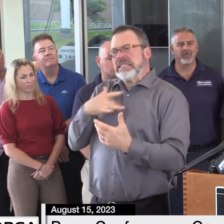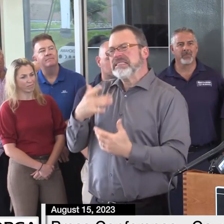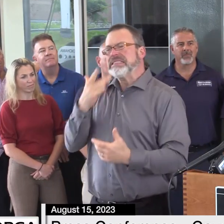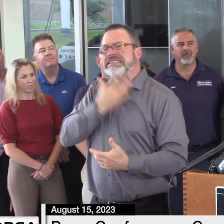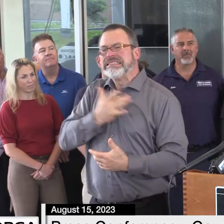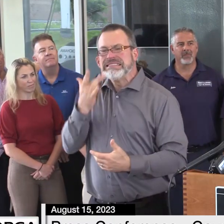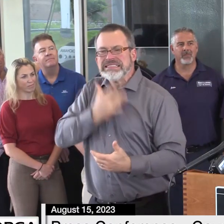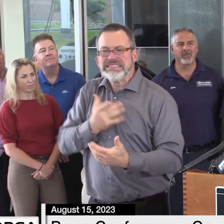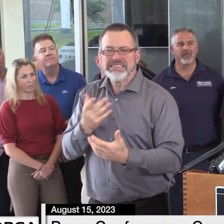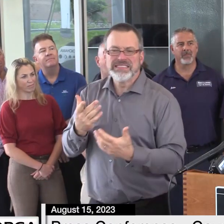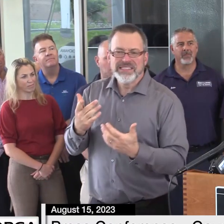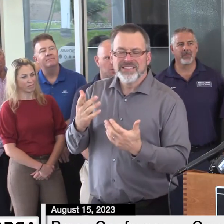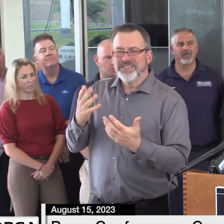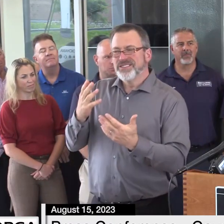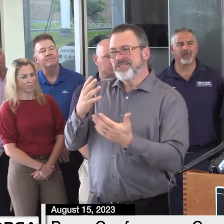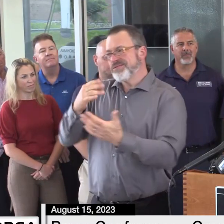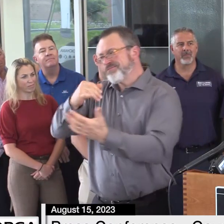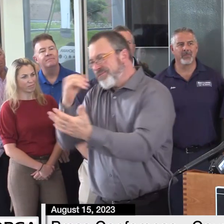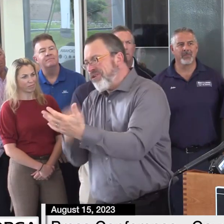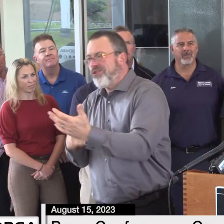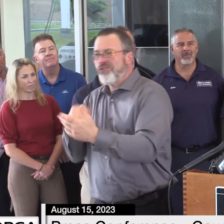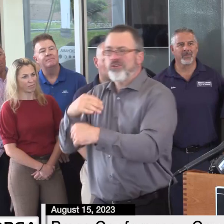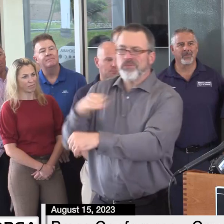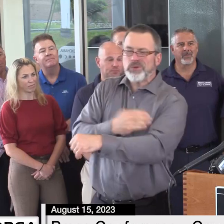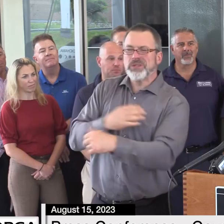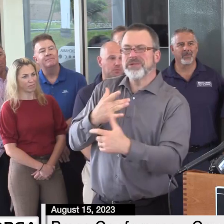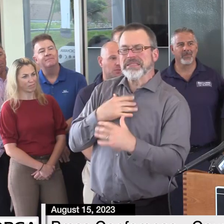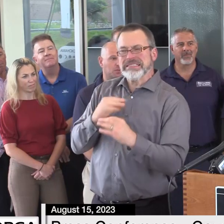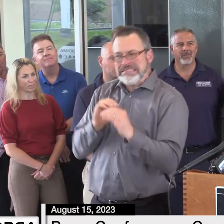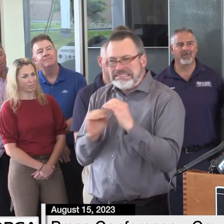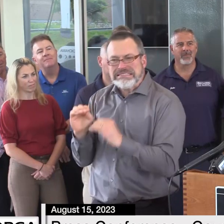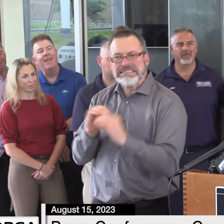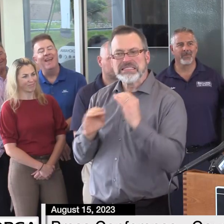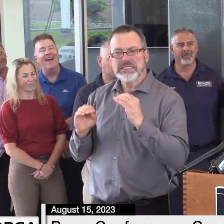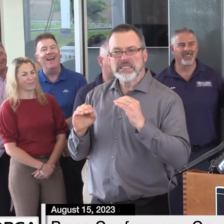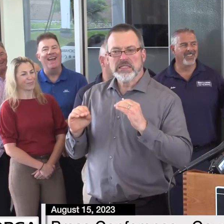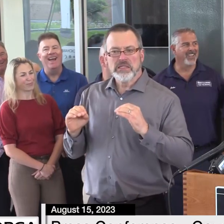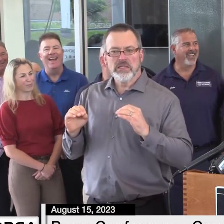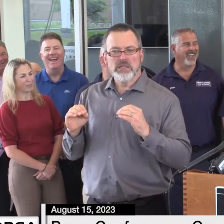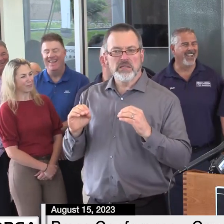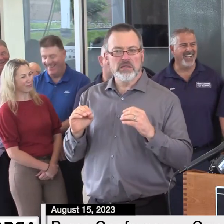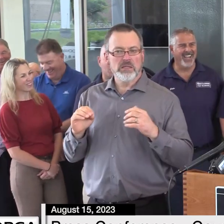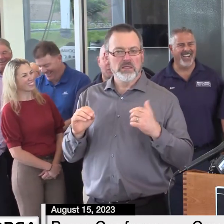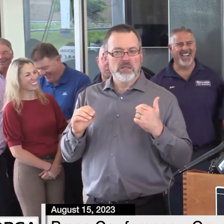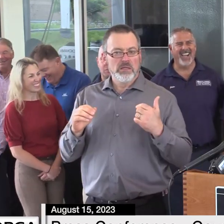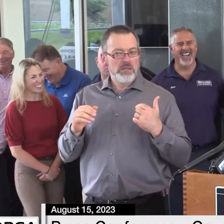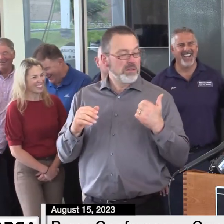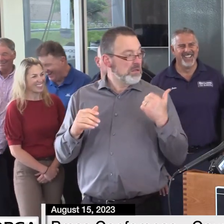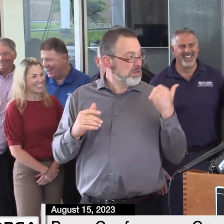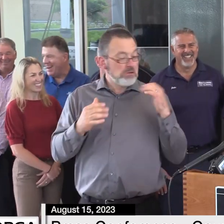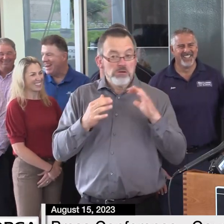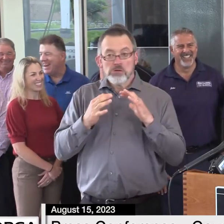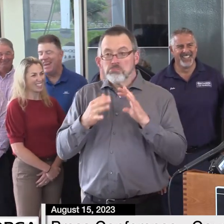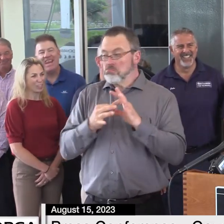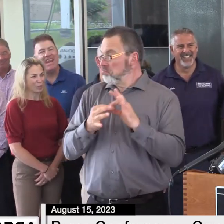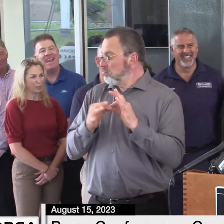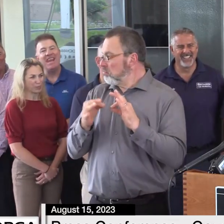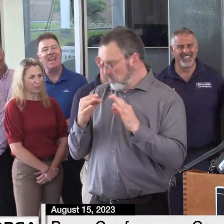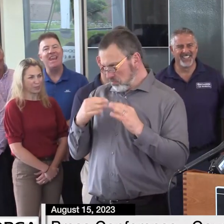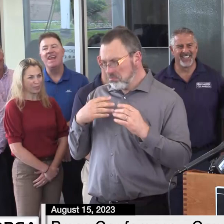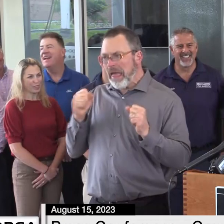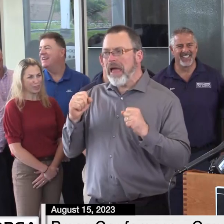so forth. And he said, well, I might do something about that in about 5 minutes. So again, complete surprise to me,